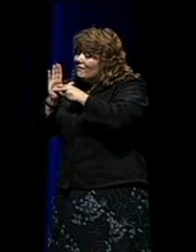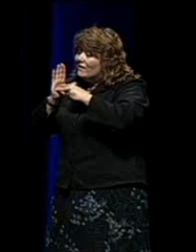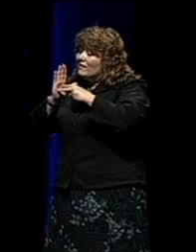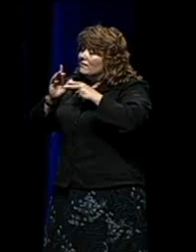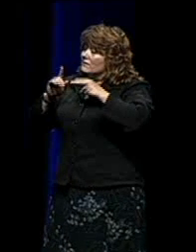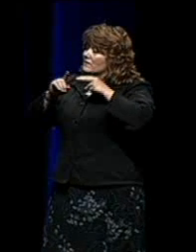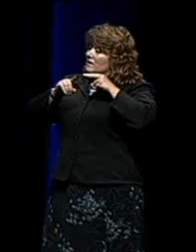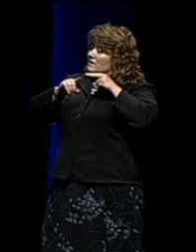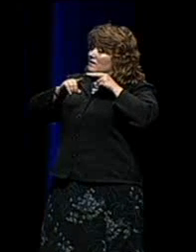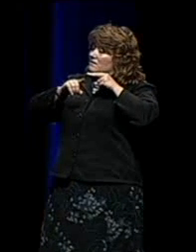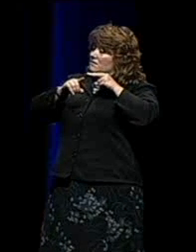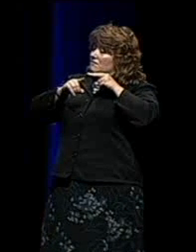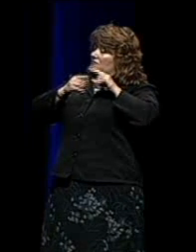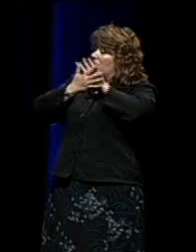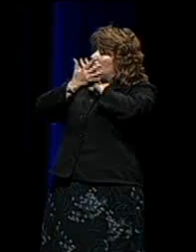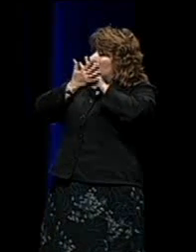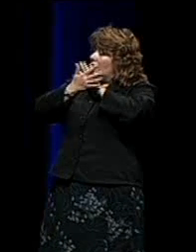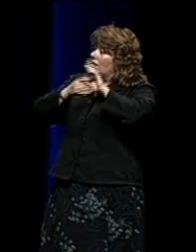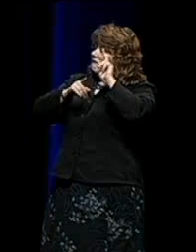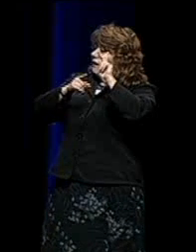Did you mean, or does that mean,